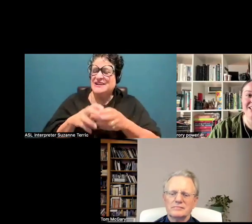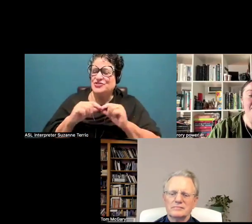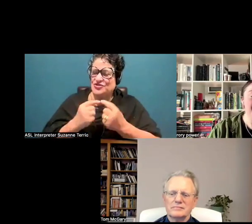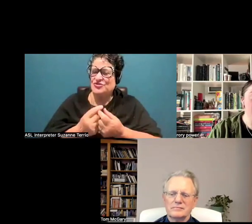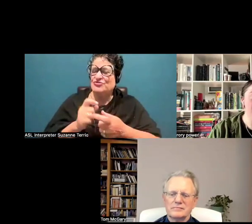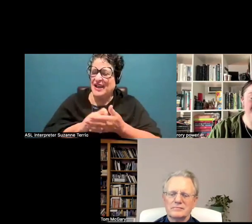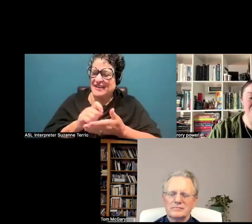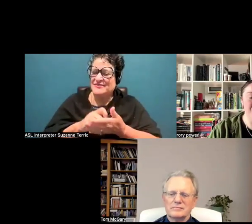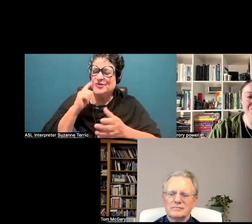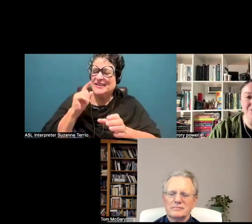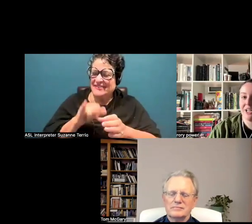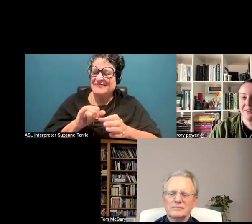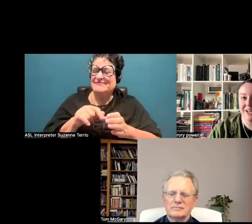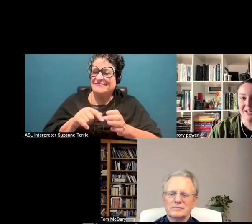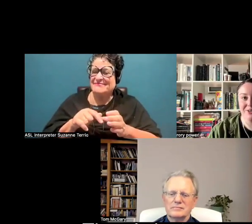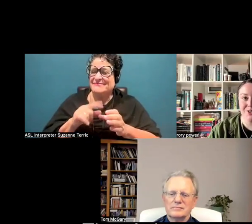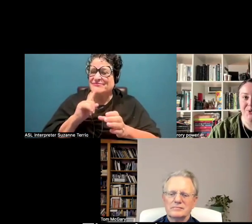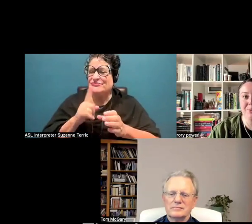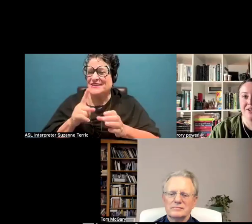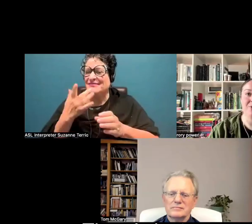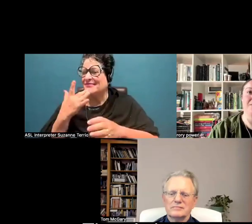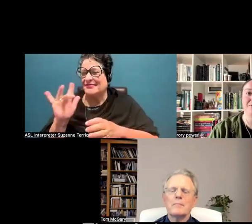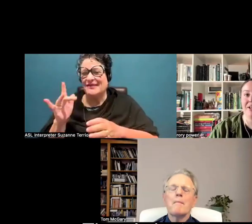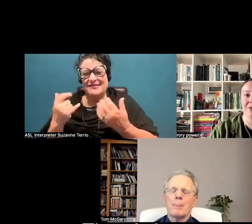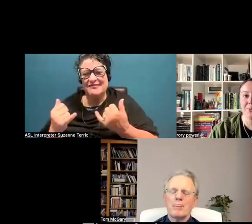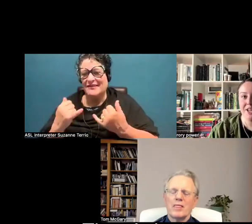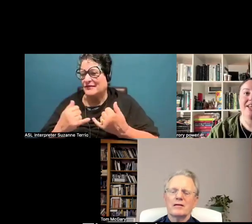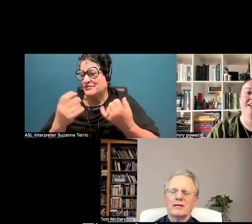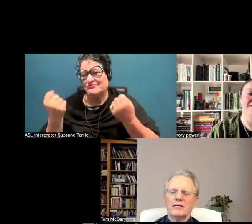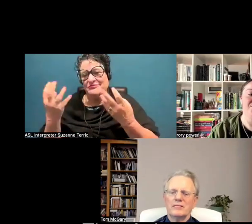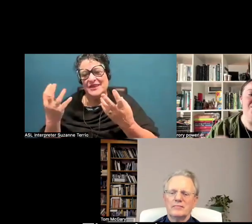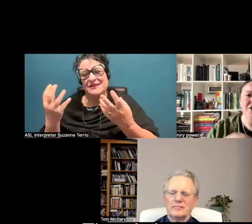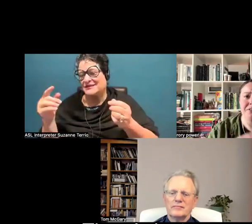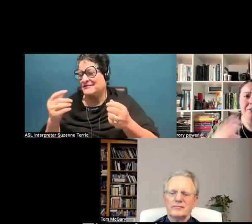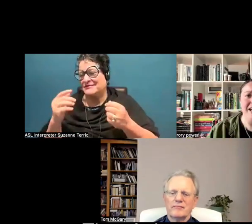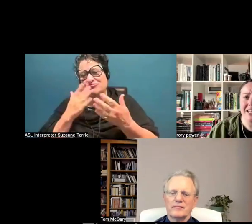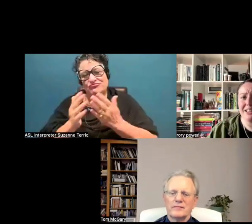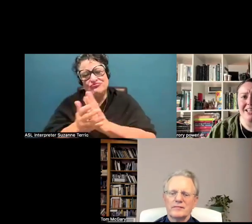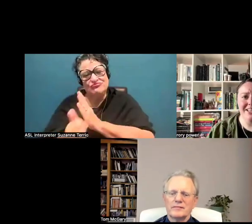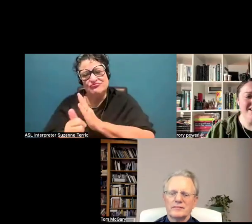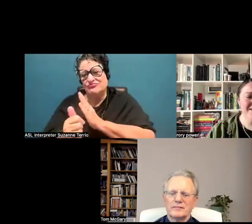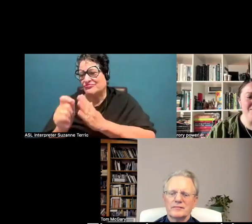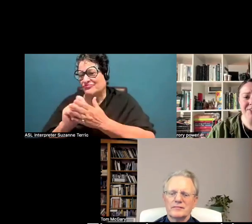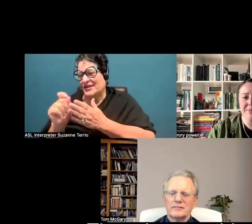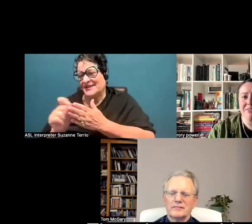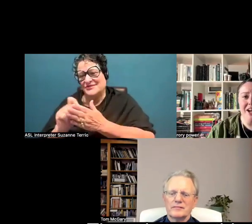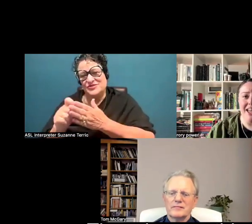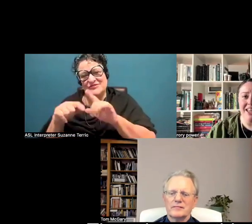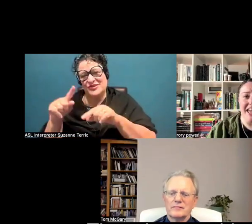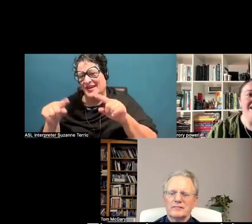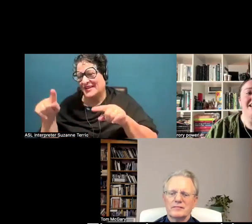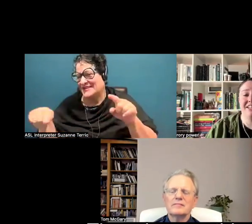Yeah. I mean, we're so lucky right now. There's just so many incredible writers working and there's such a variety. Like there's something